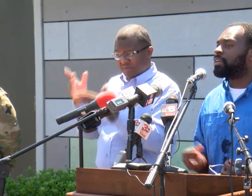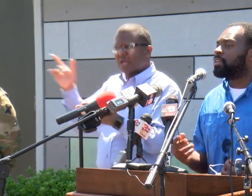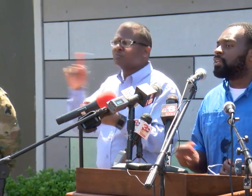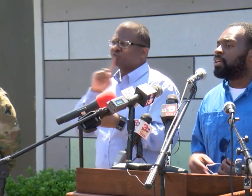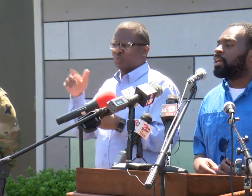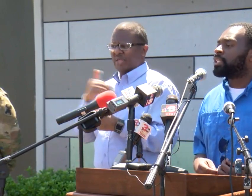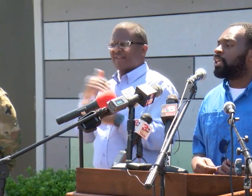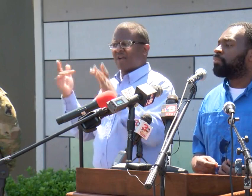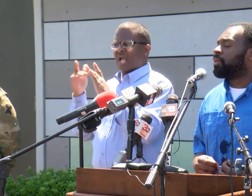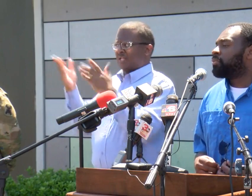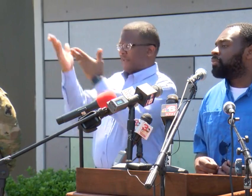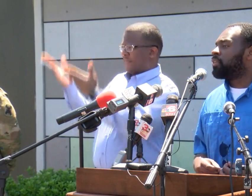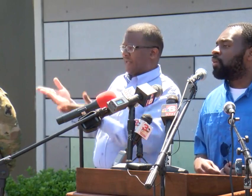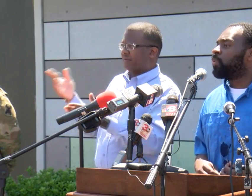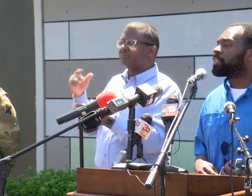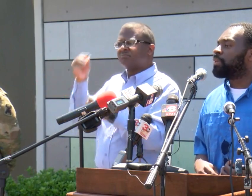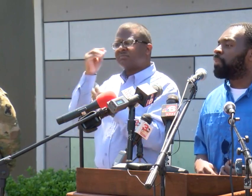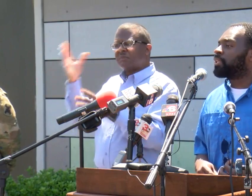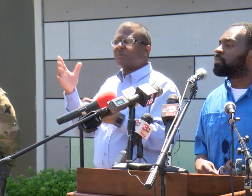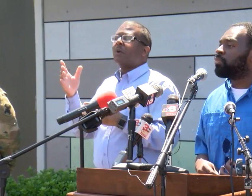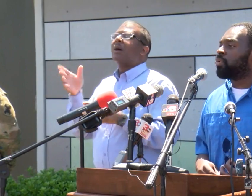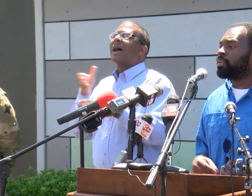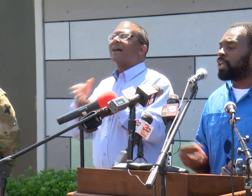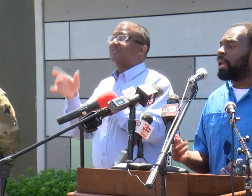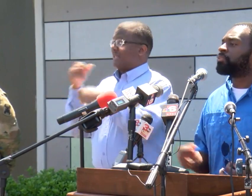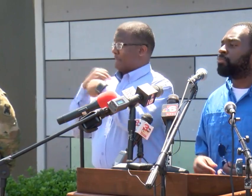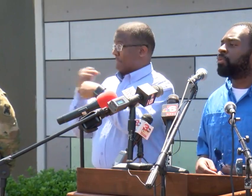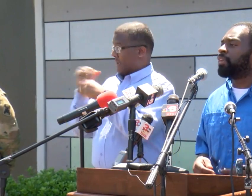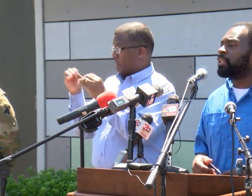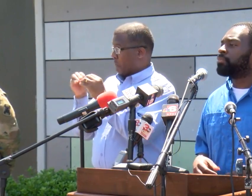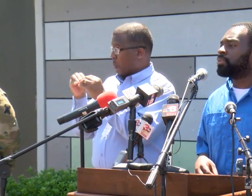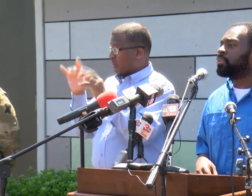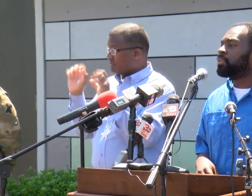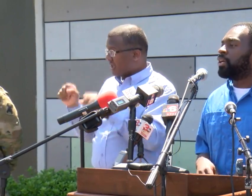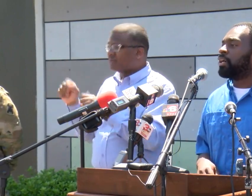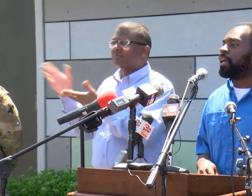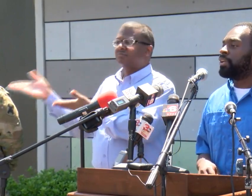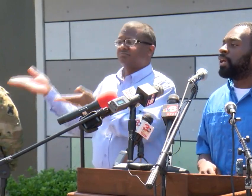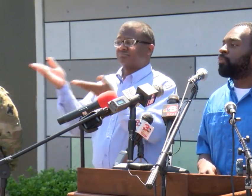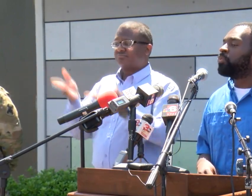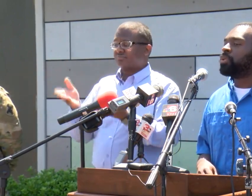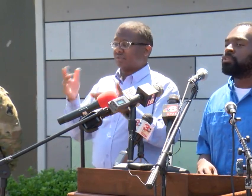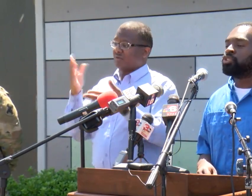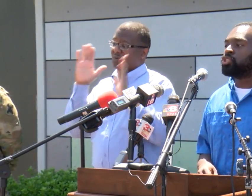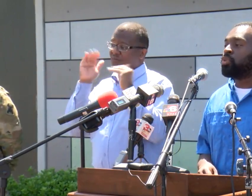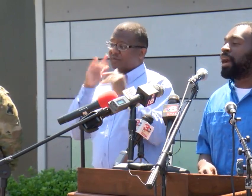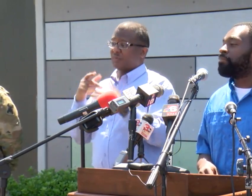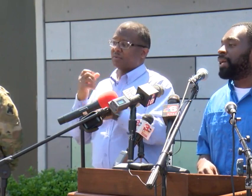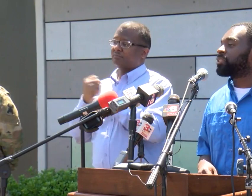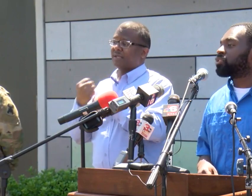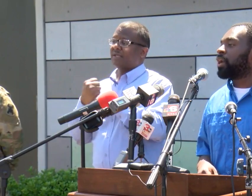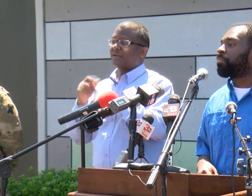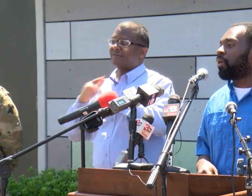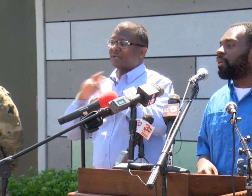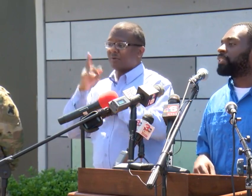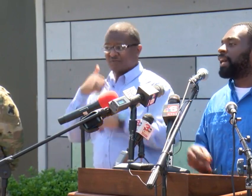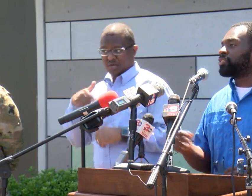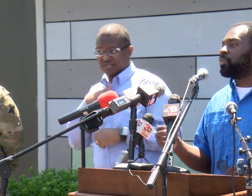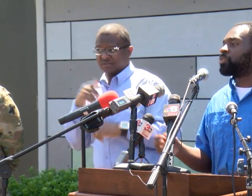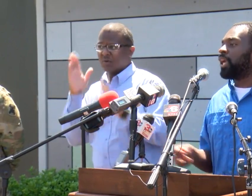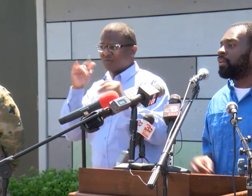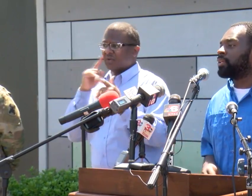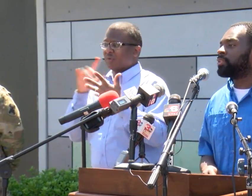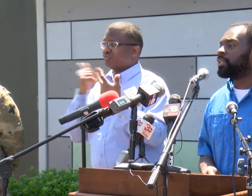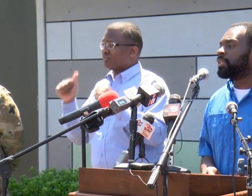have a contact to let them know, once they make some more, if they have some more available, and we will do our best to try to